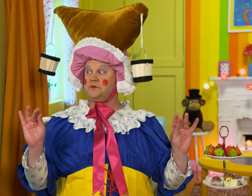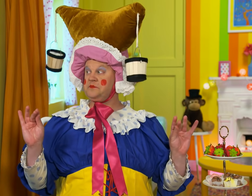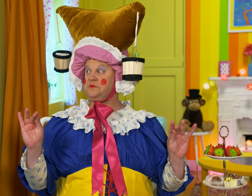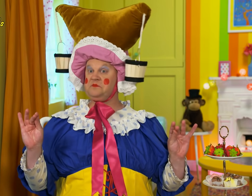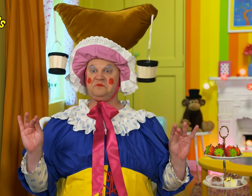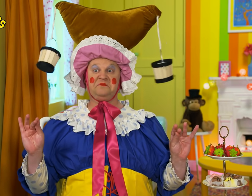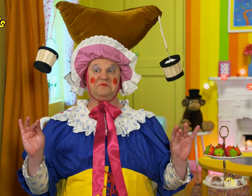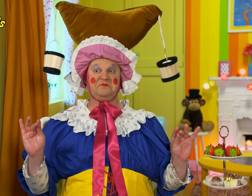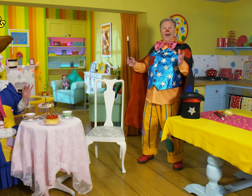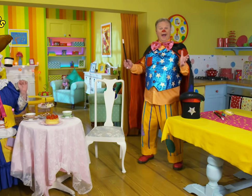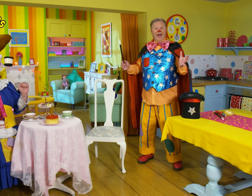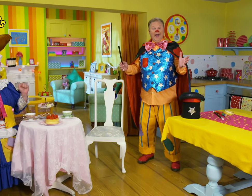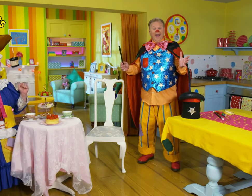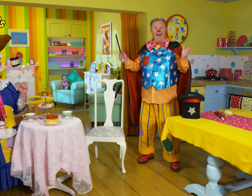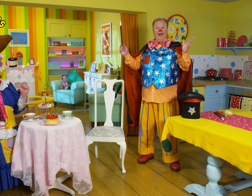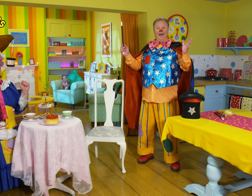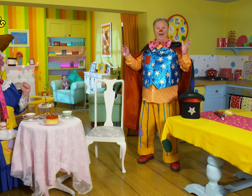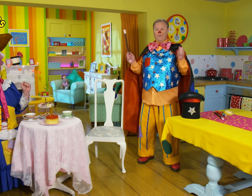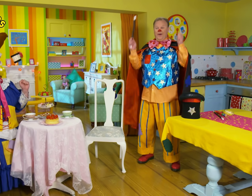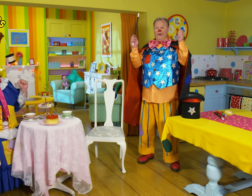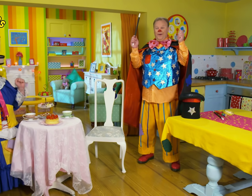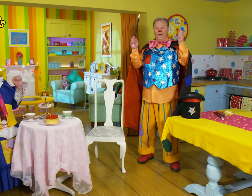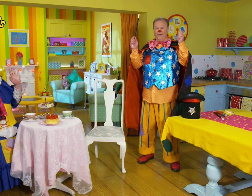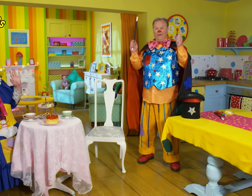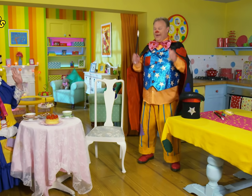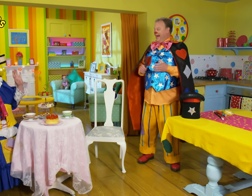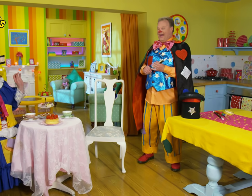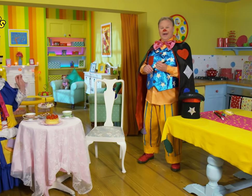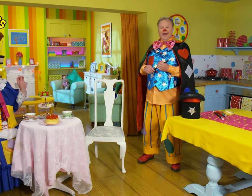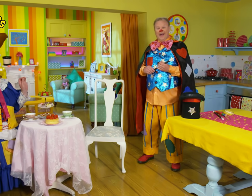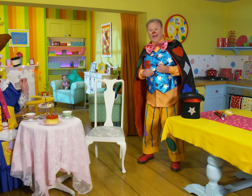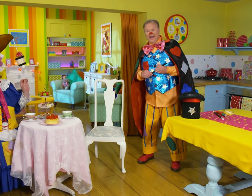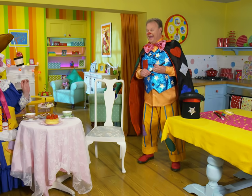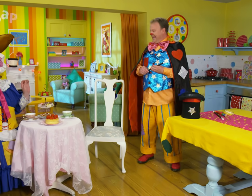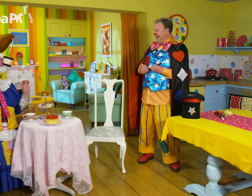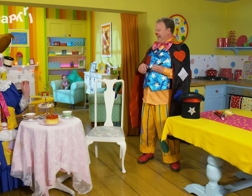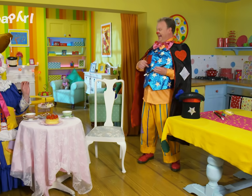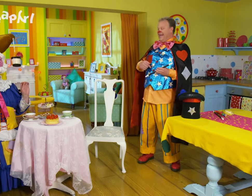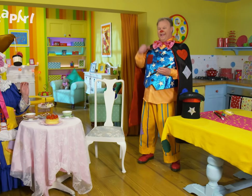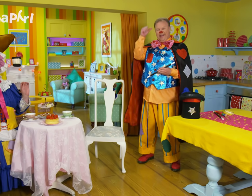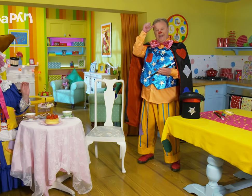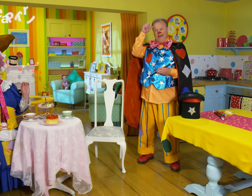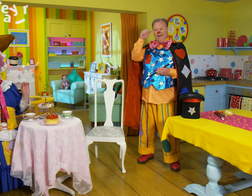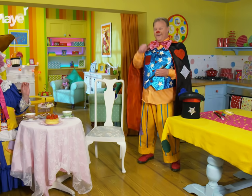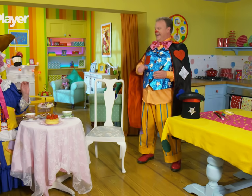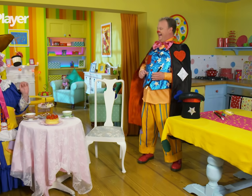Your magic trick worked, Mr. Tumble! Woohoo! It's Aunt Polly! I know!